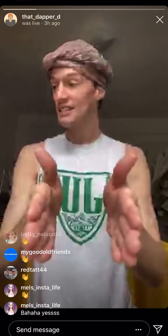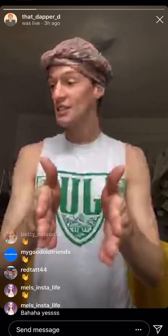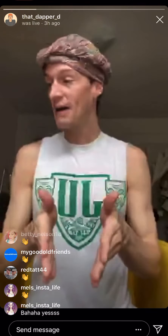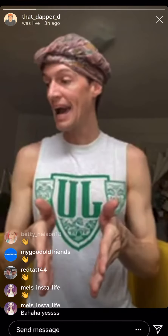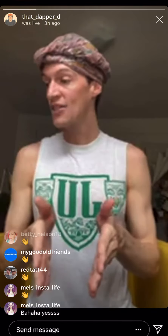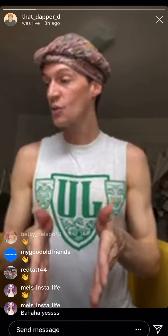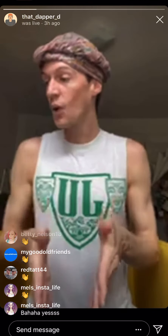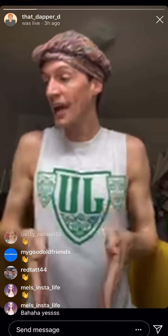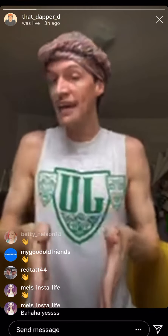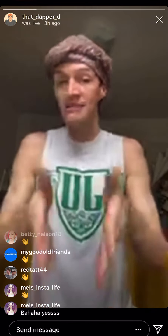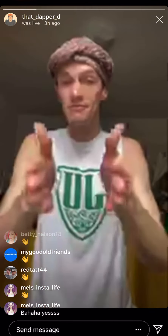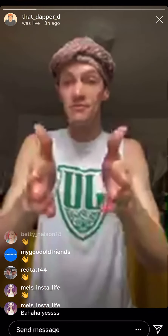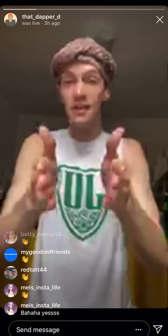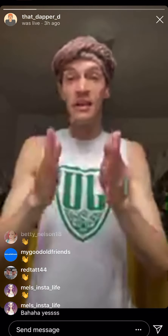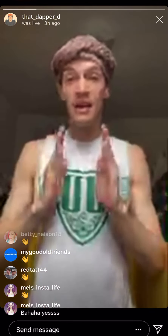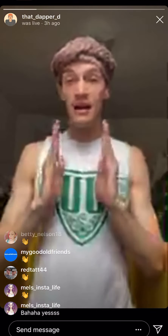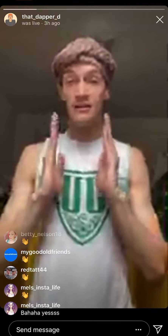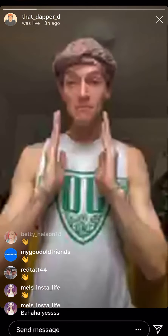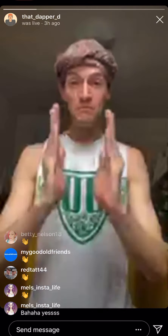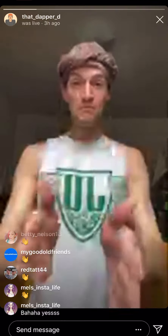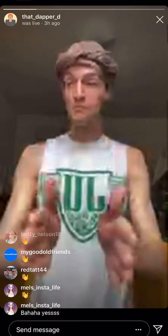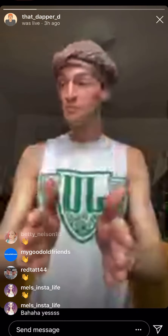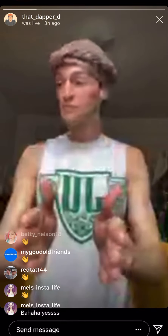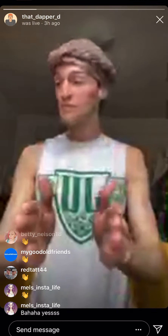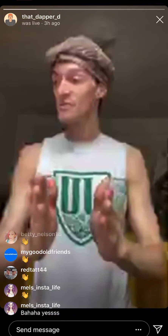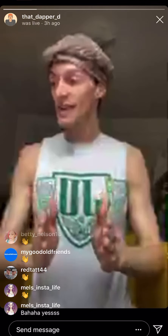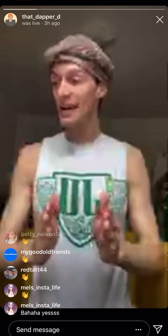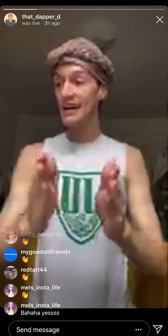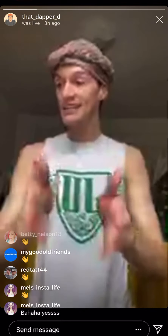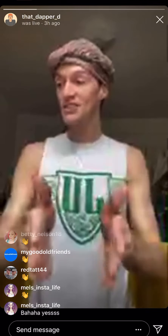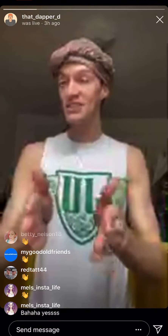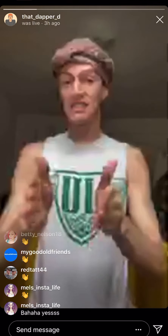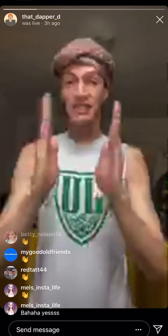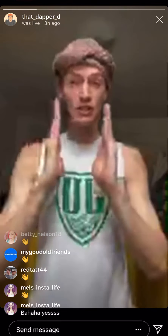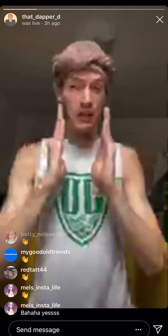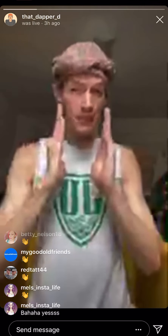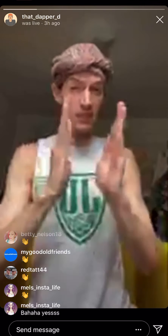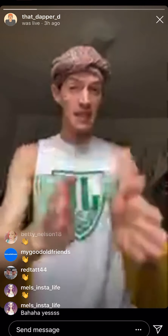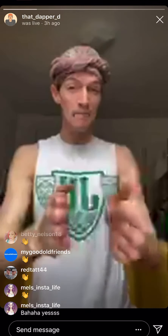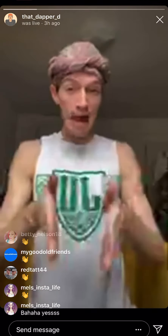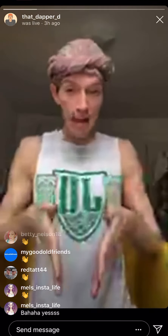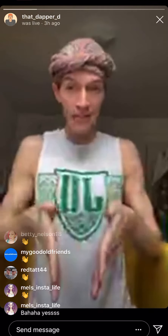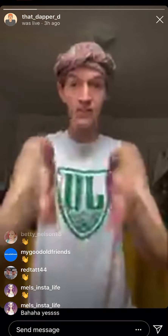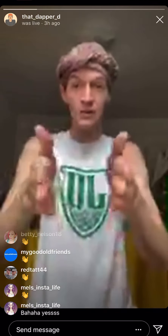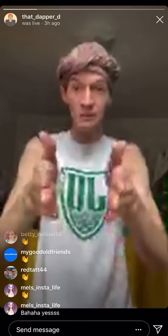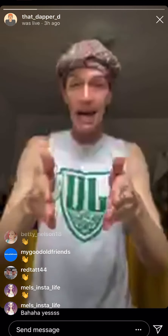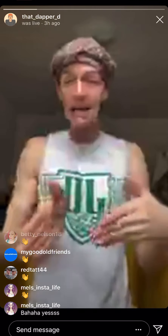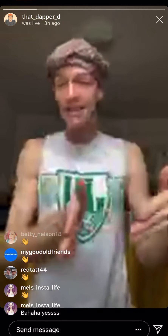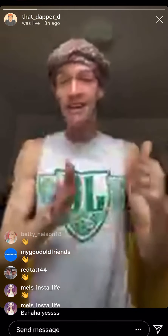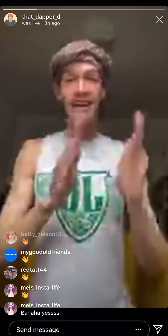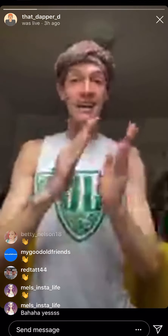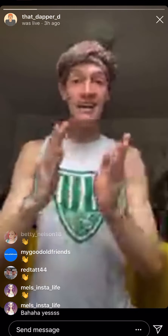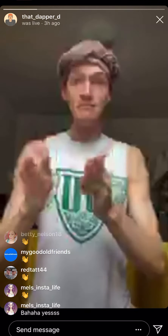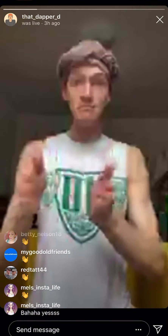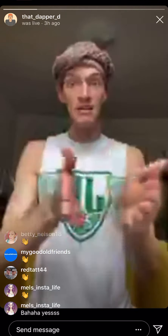path way um yeah it's just you're kind of showing that path so there was a path if it's a